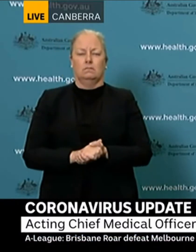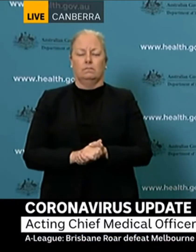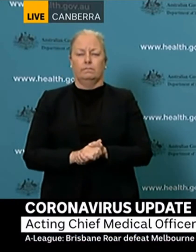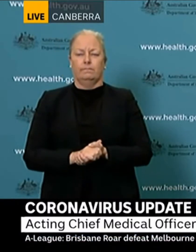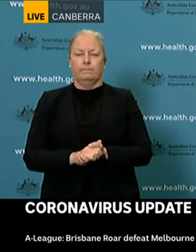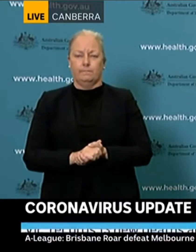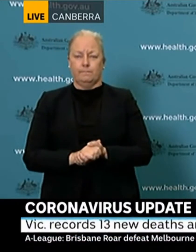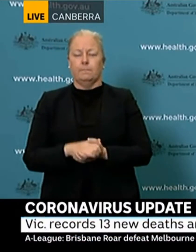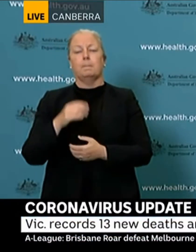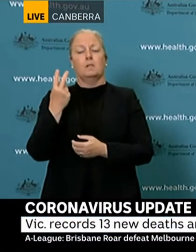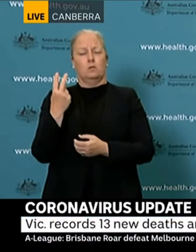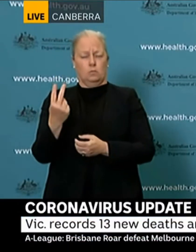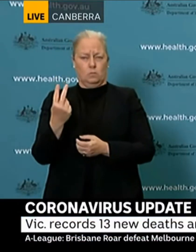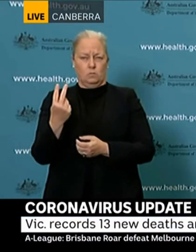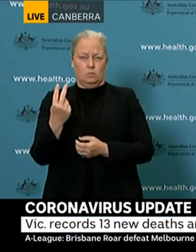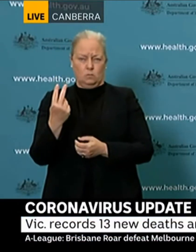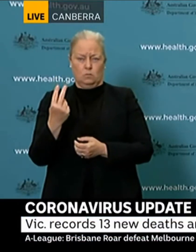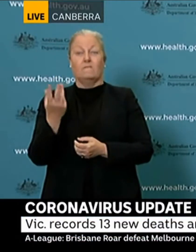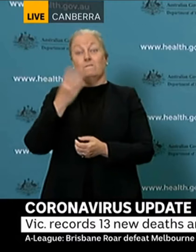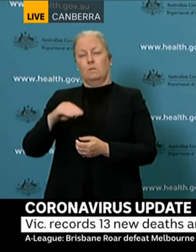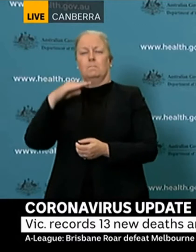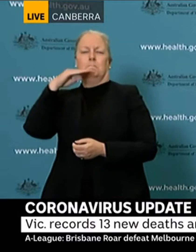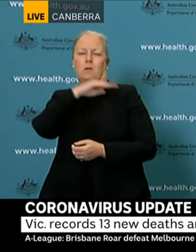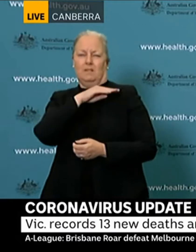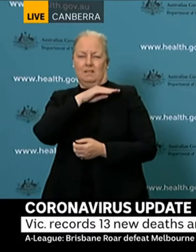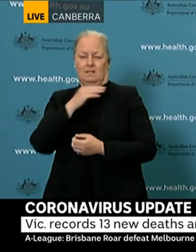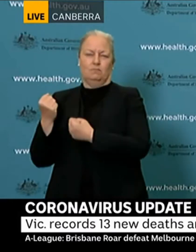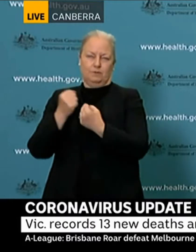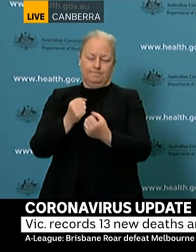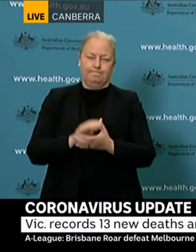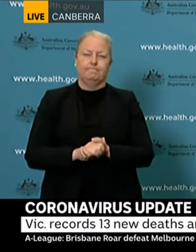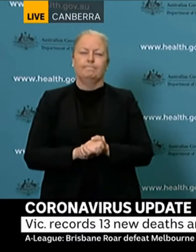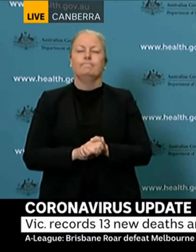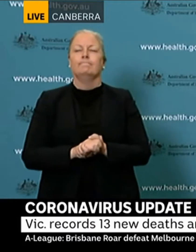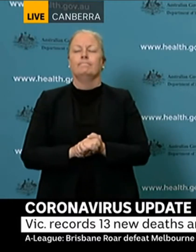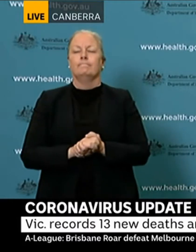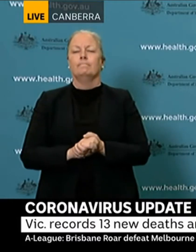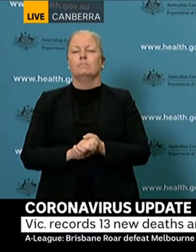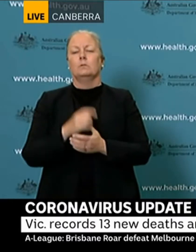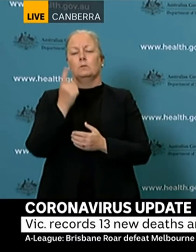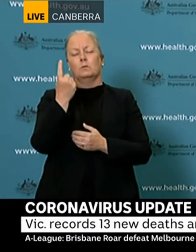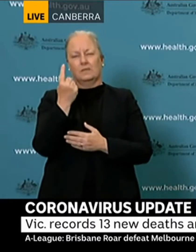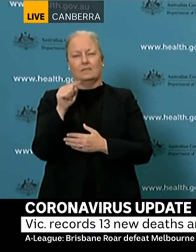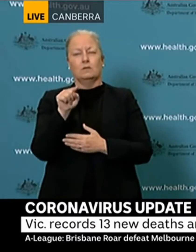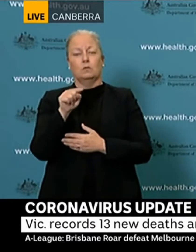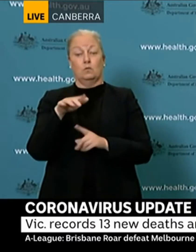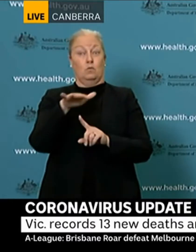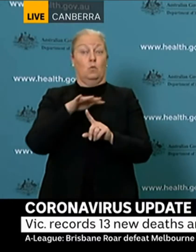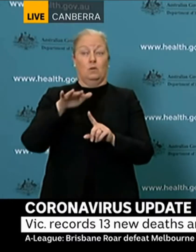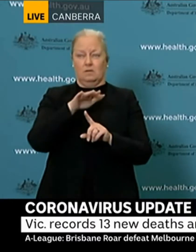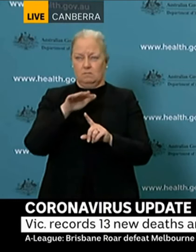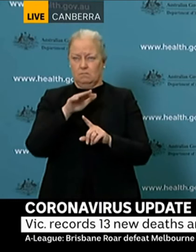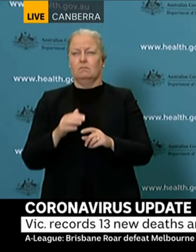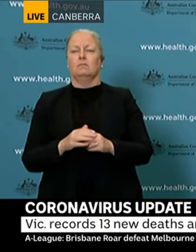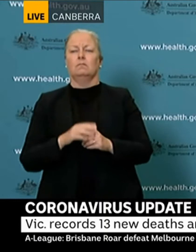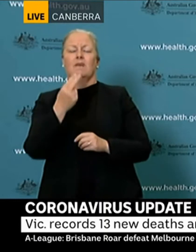come. 2 of those had come back from Melbourne. In South Australia, 1 new case locally acquired as well, and